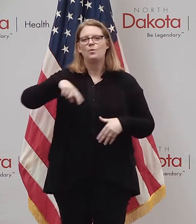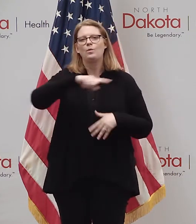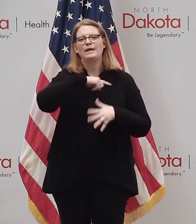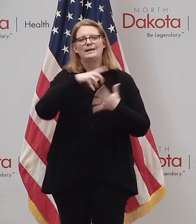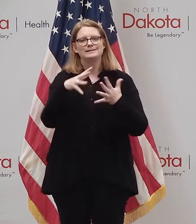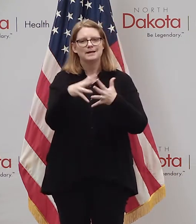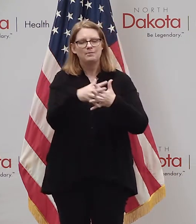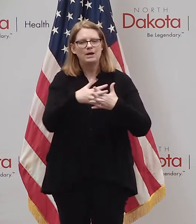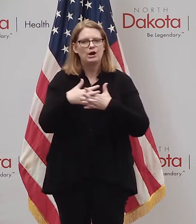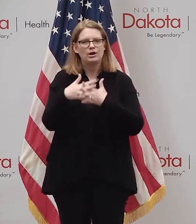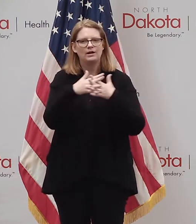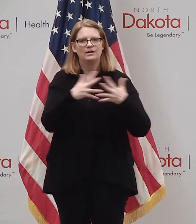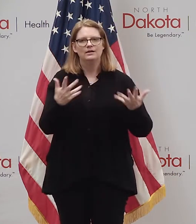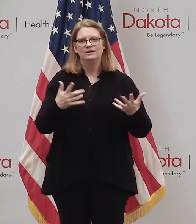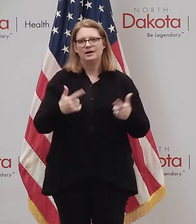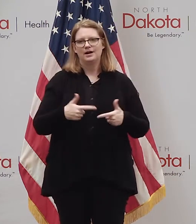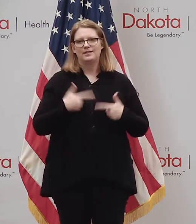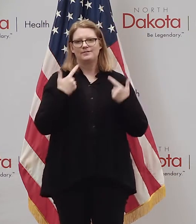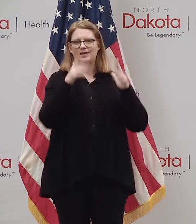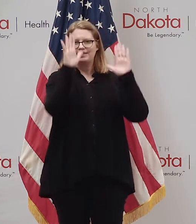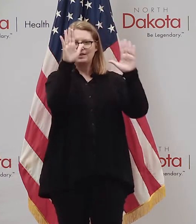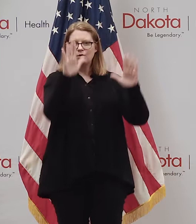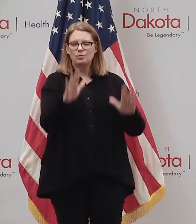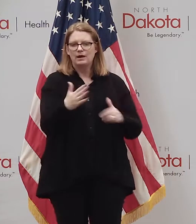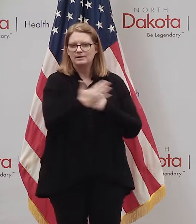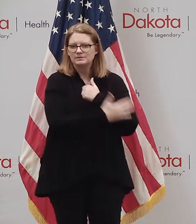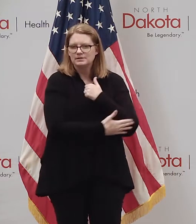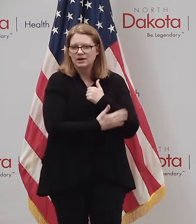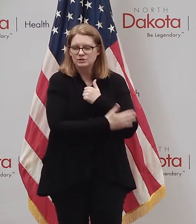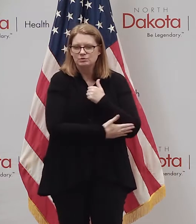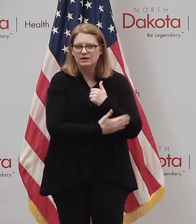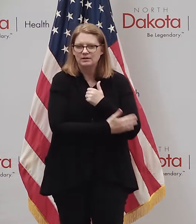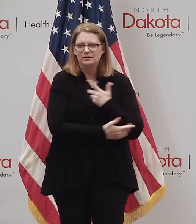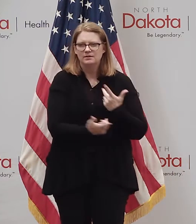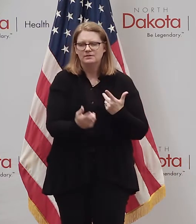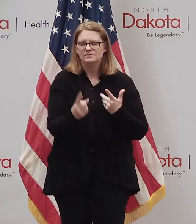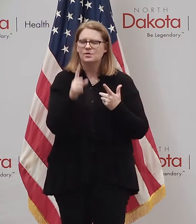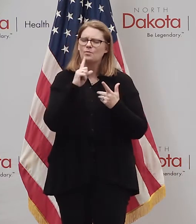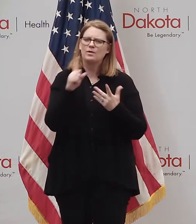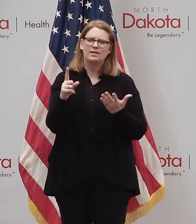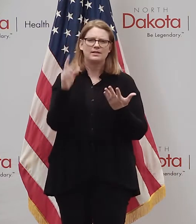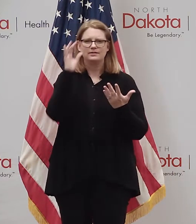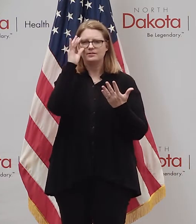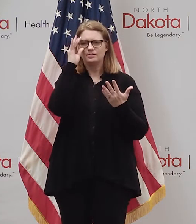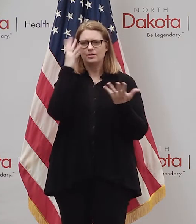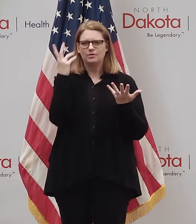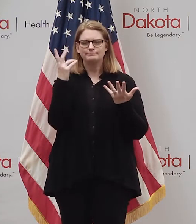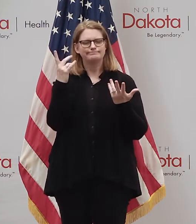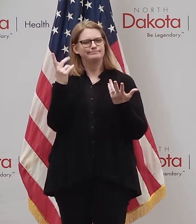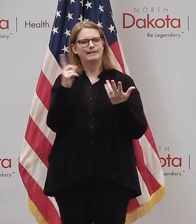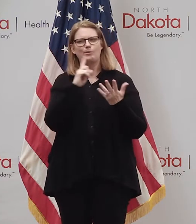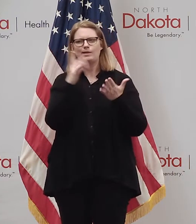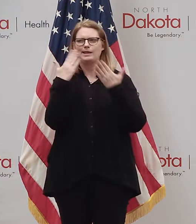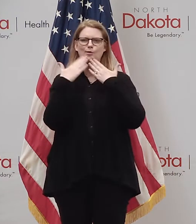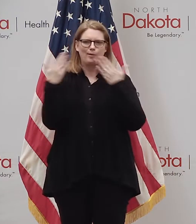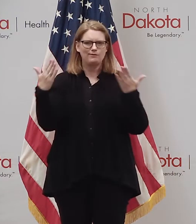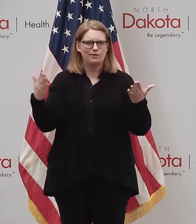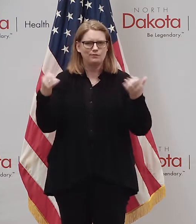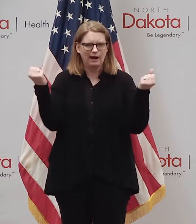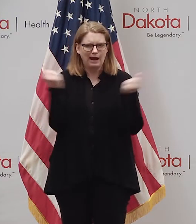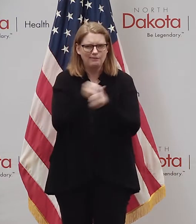are living in the greatest country on the planet. So much to be grateful for us to be,